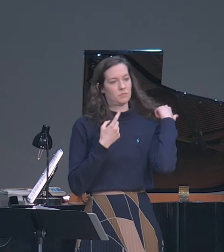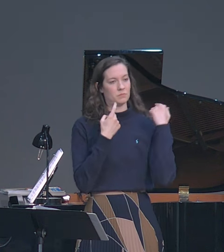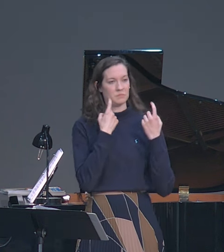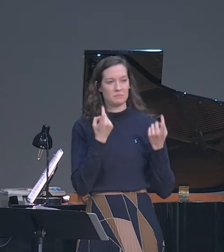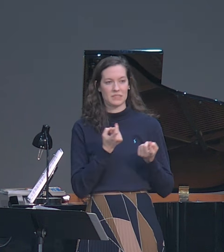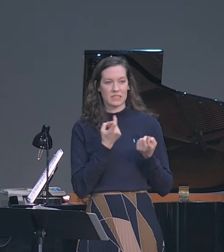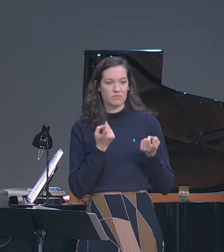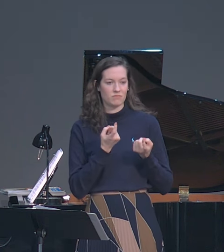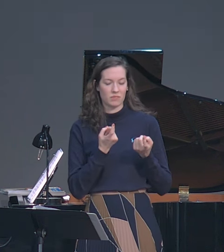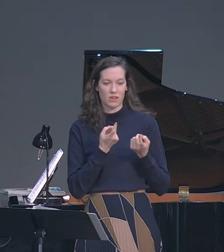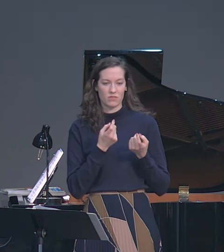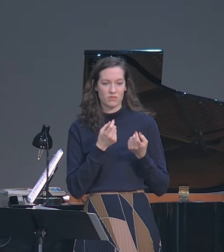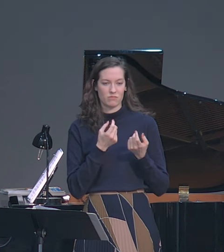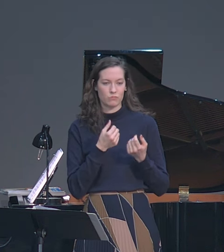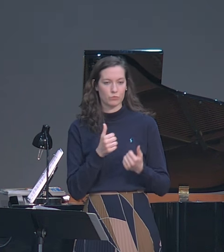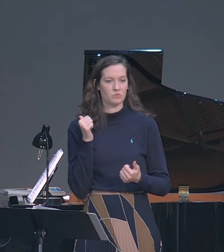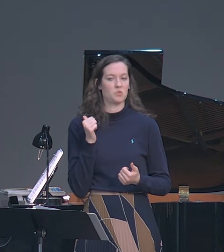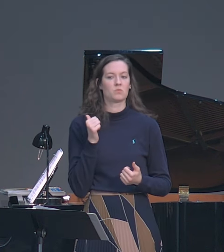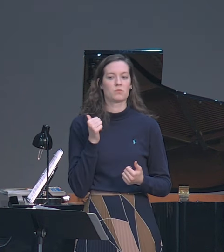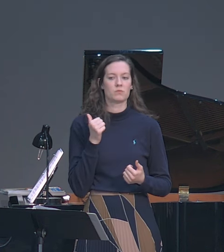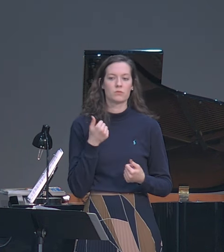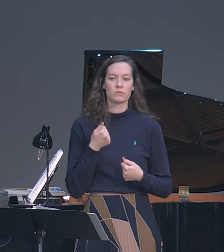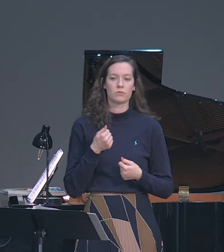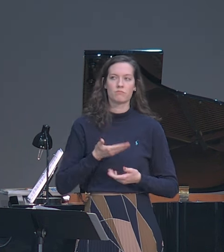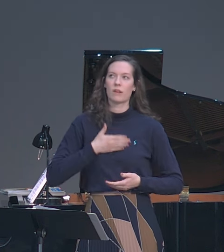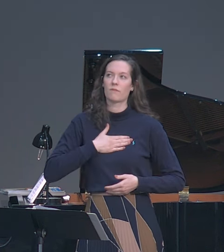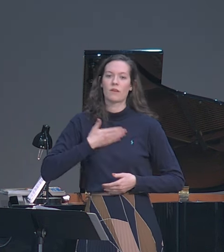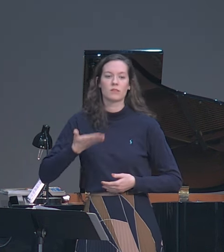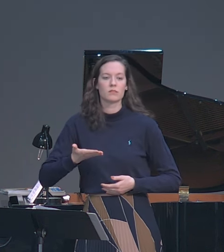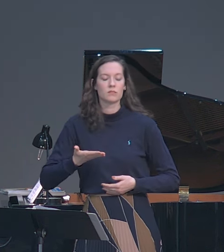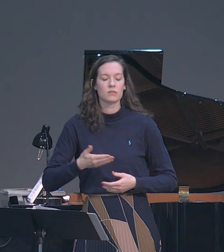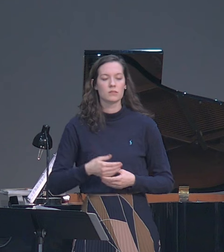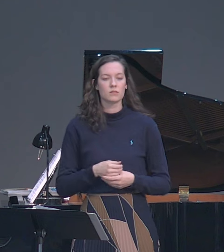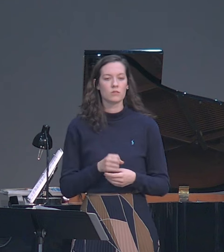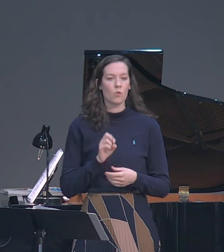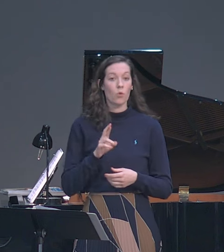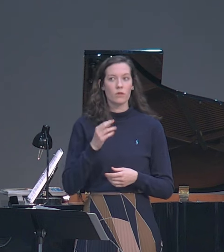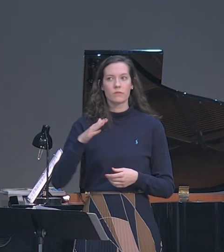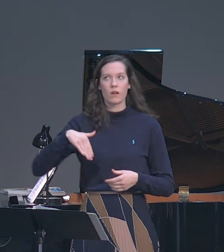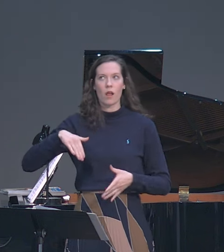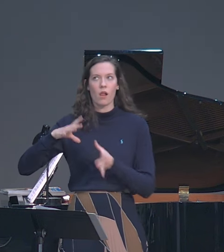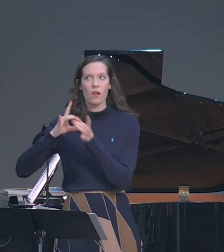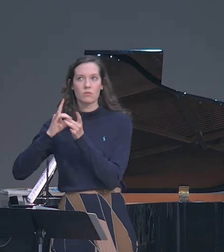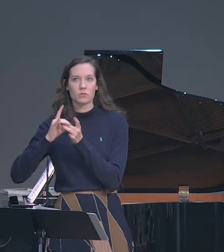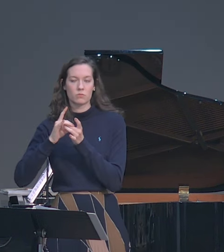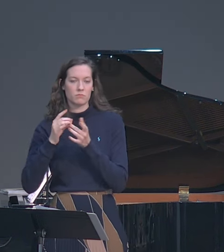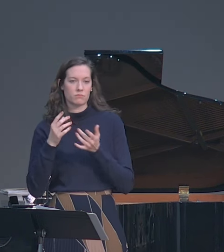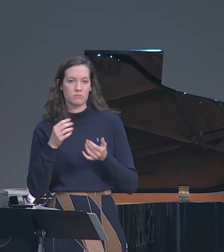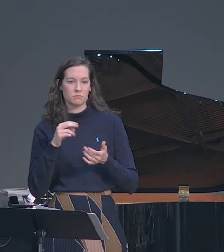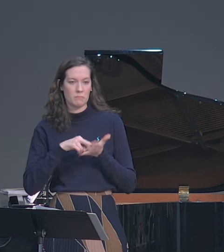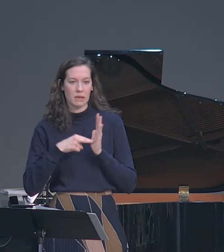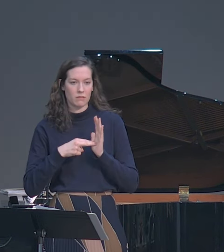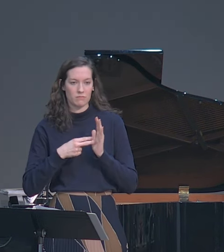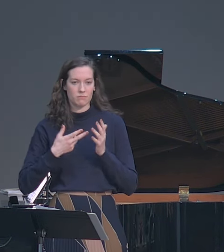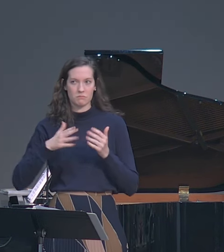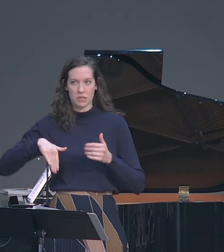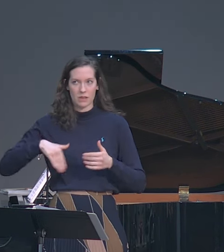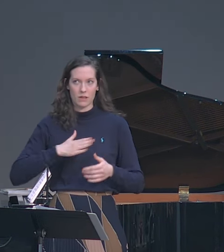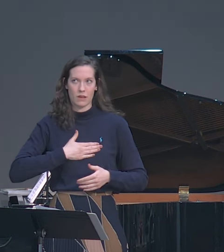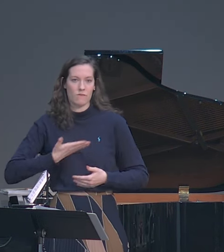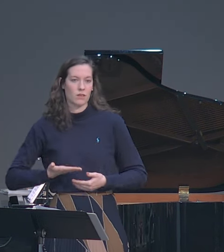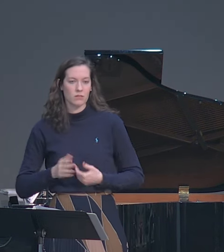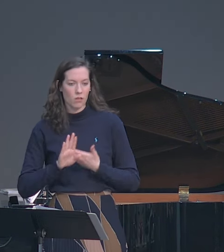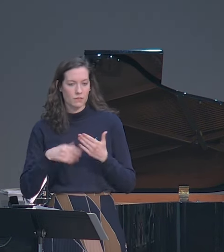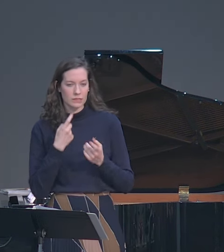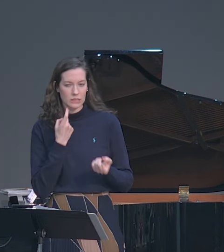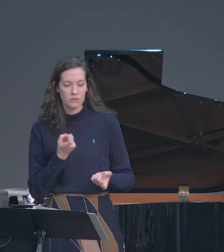never entered into a relationship with Christ. So it's for believers only, and we would encourage you, if you're a Christian, to participate with us. But